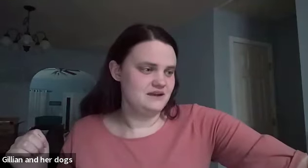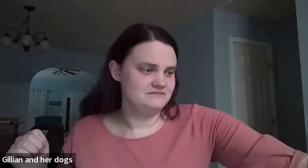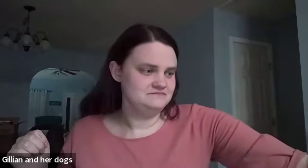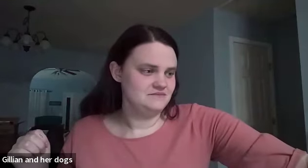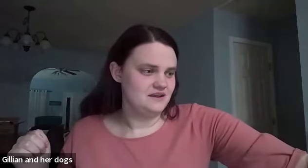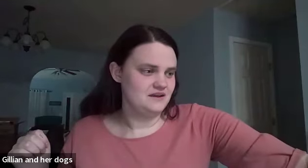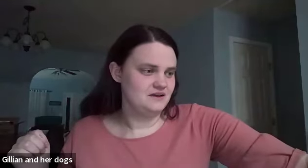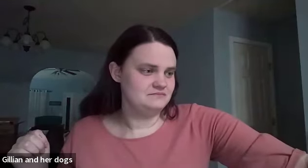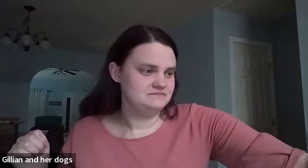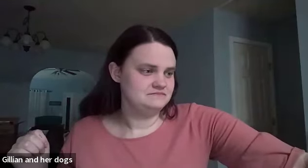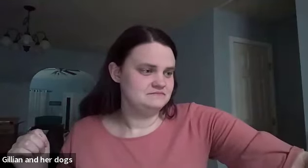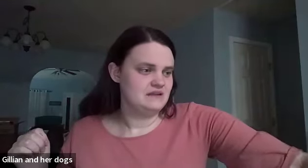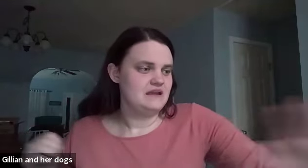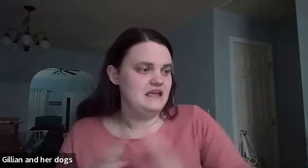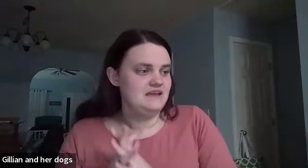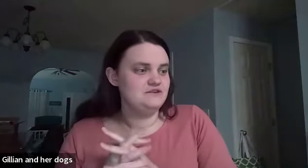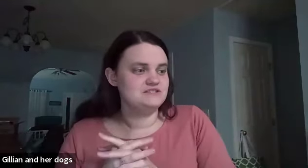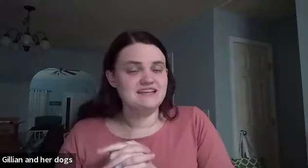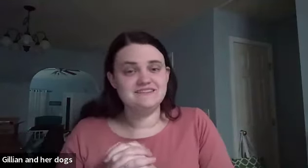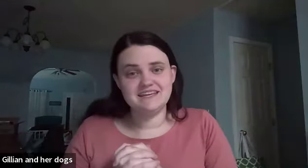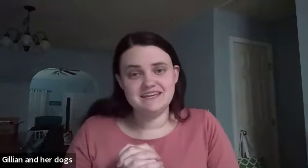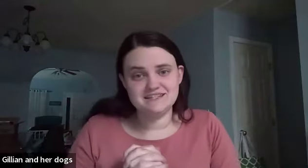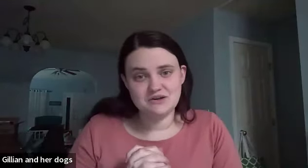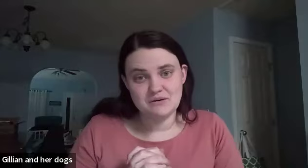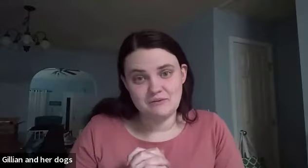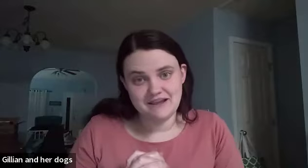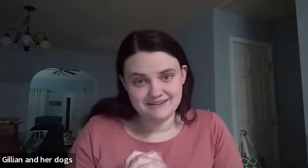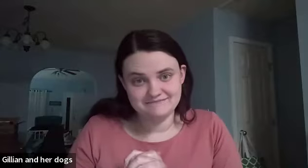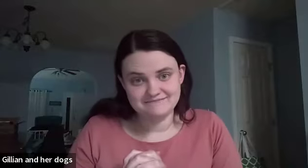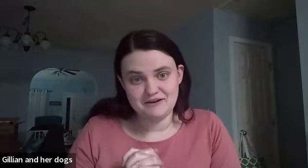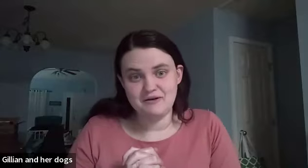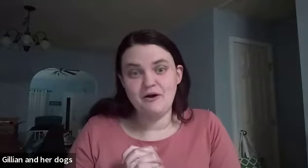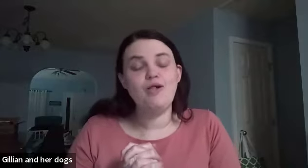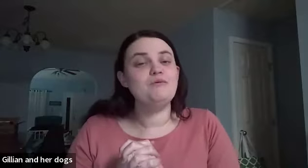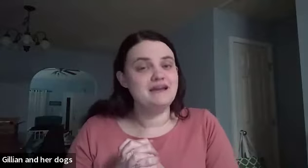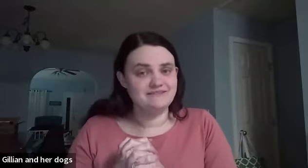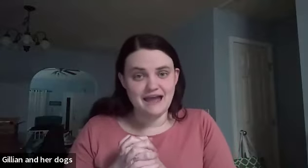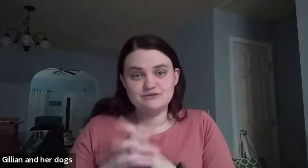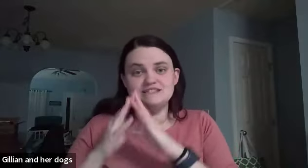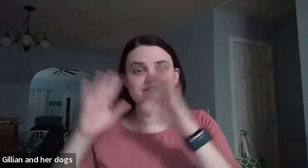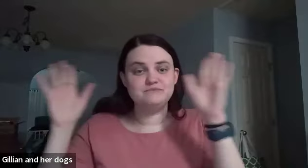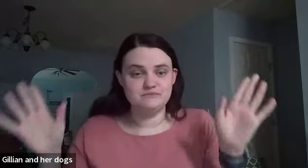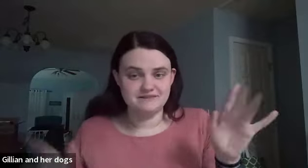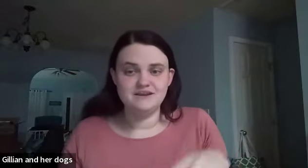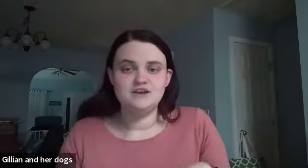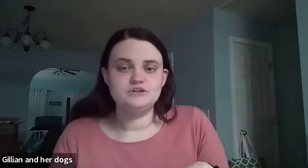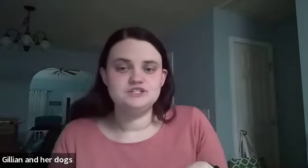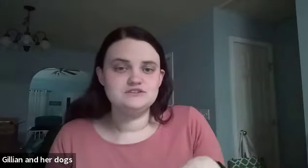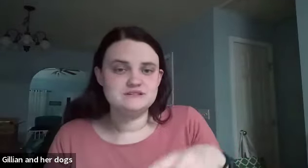Okay. Um, if you're saying the kids are awake, they are all awake. The house is a movement. What you do is the